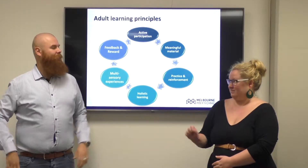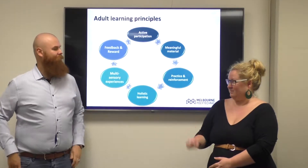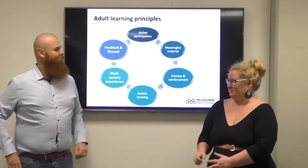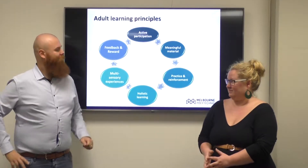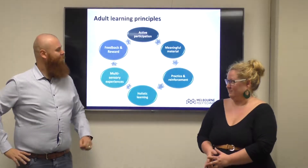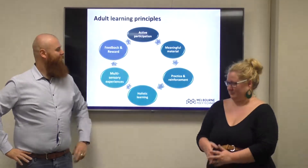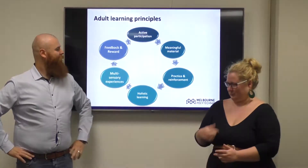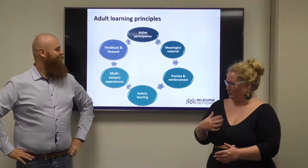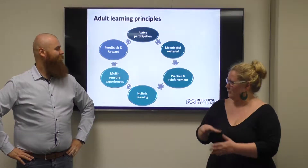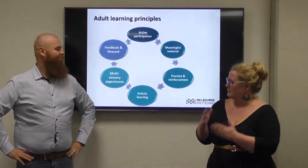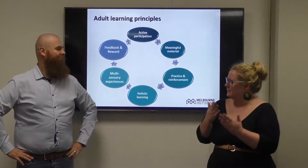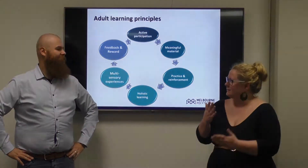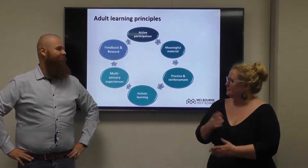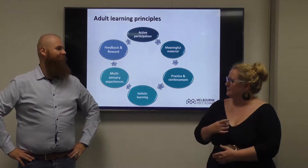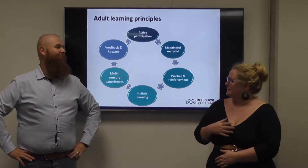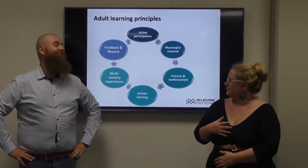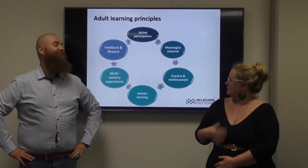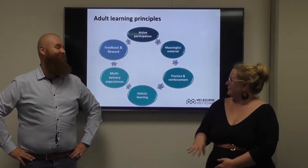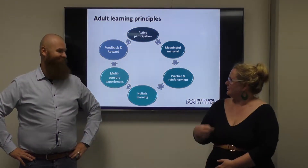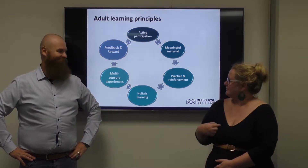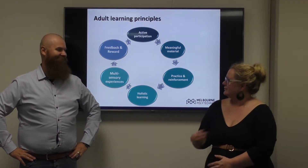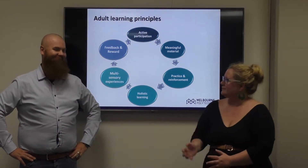that there's a broad range of Auslan users.